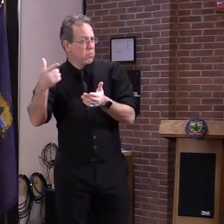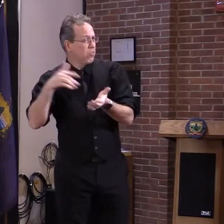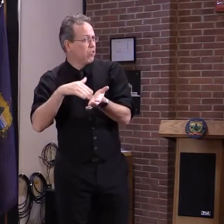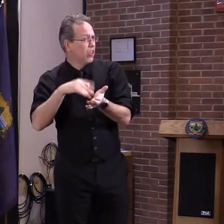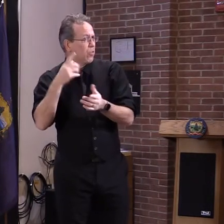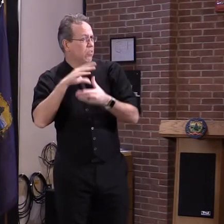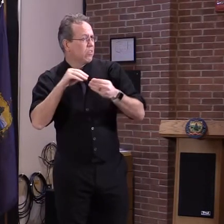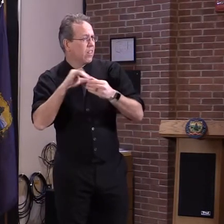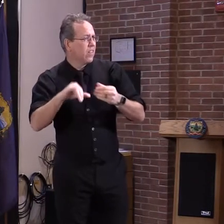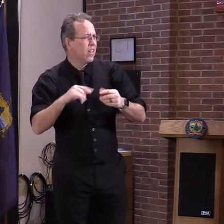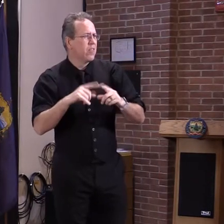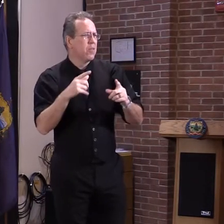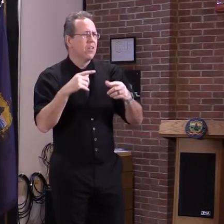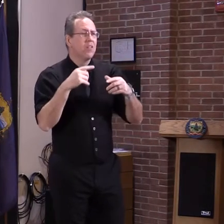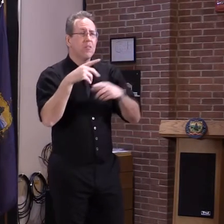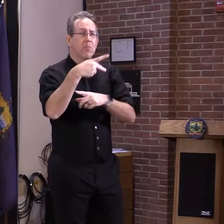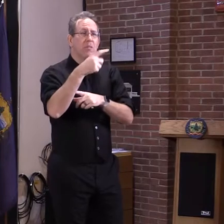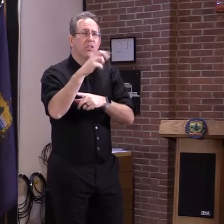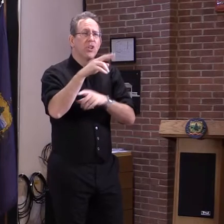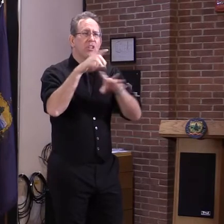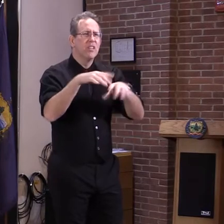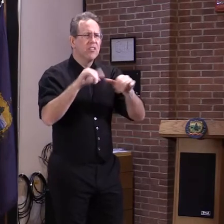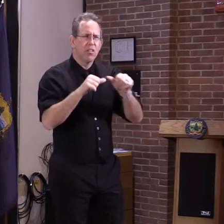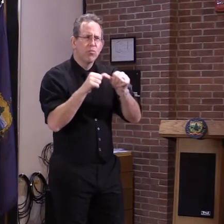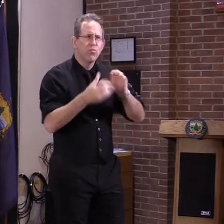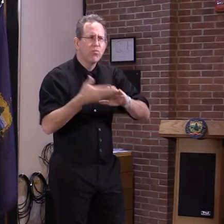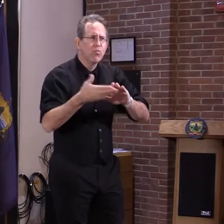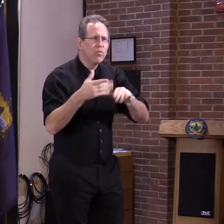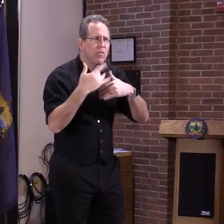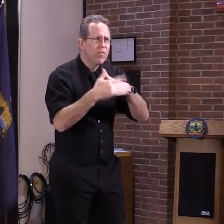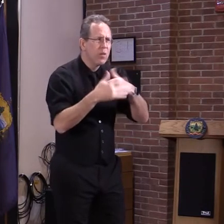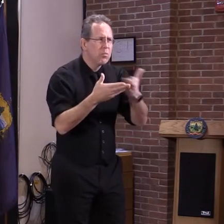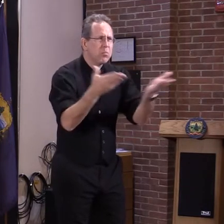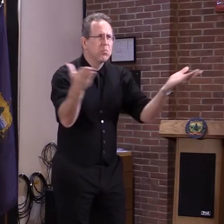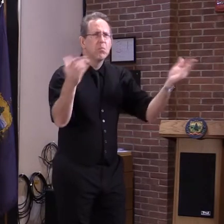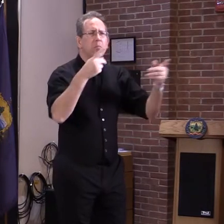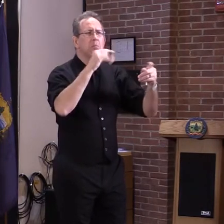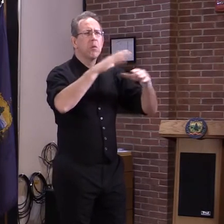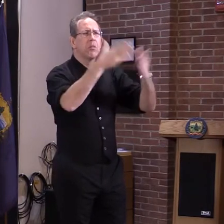ongoing PCR regular testing for the general public